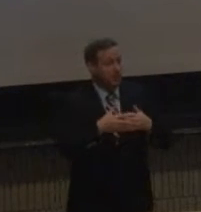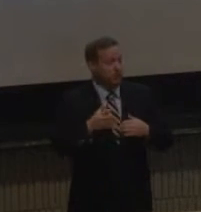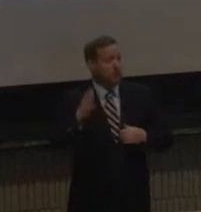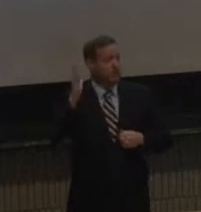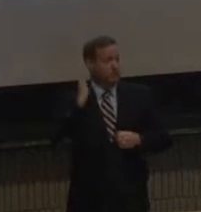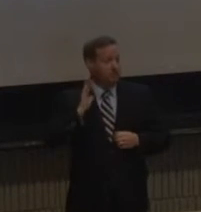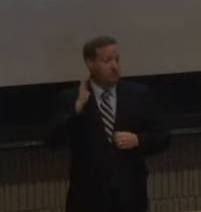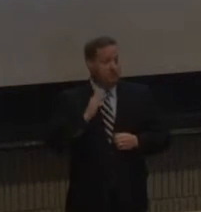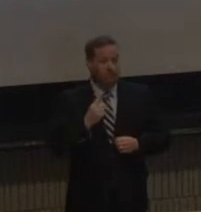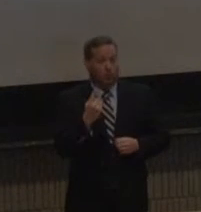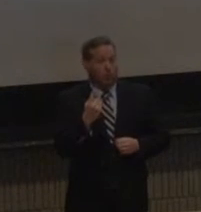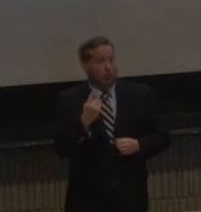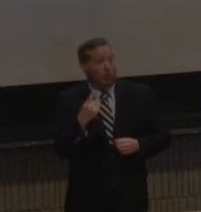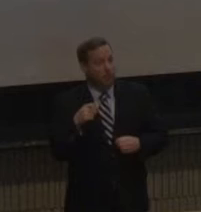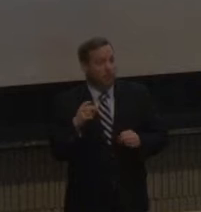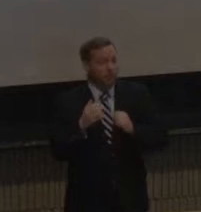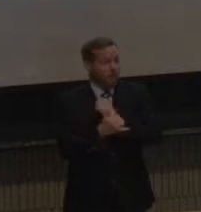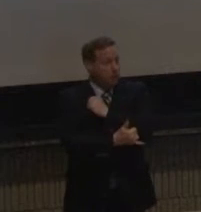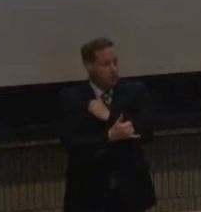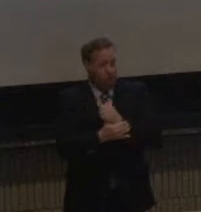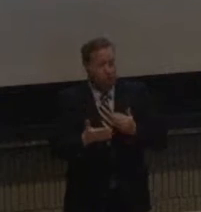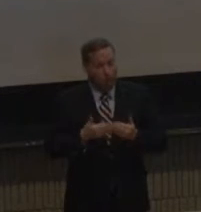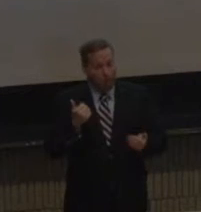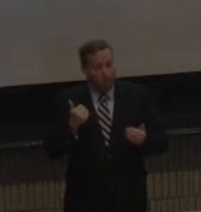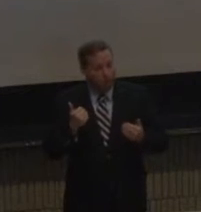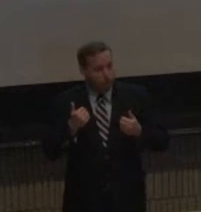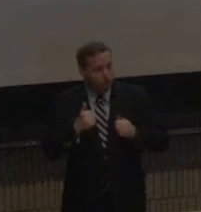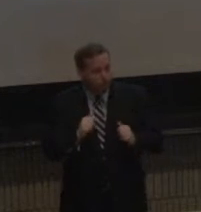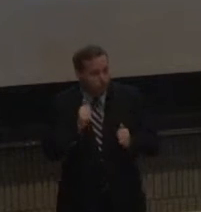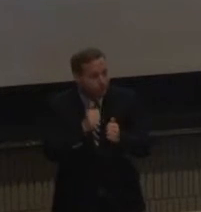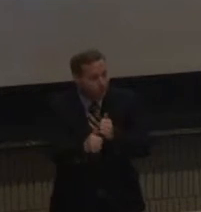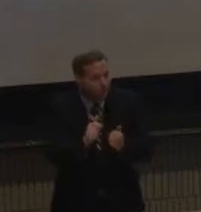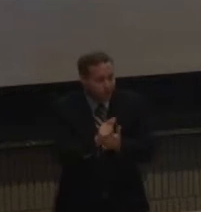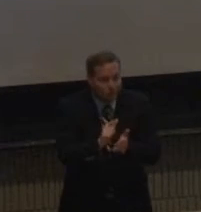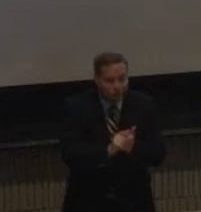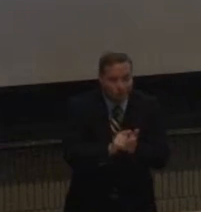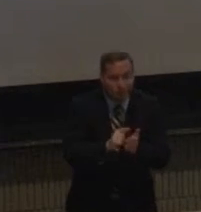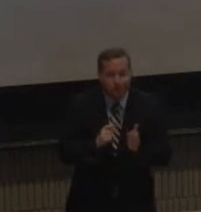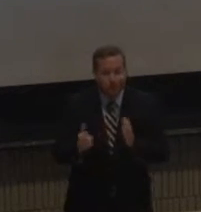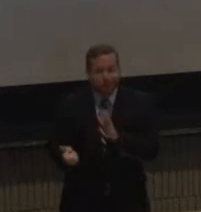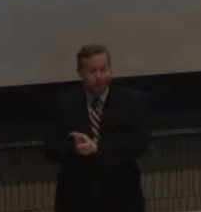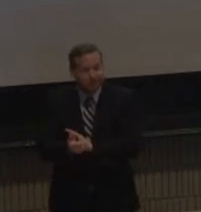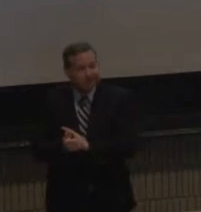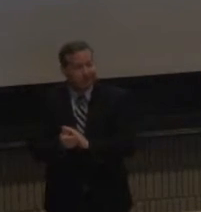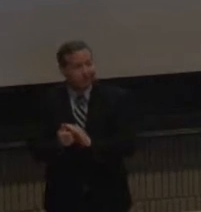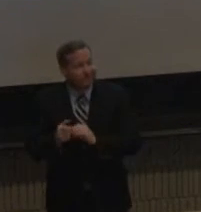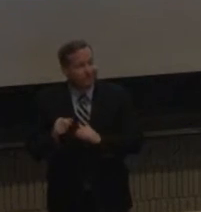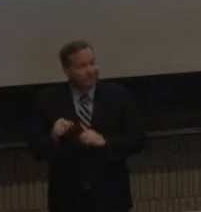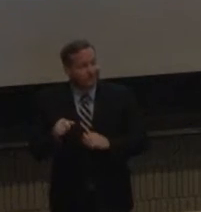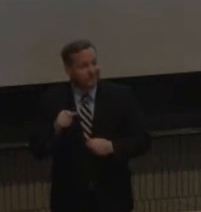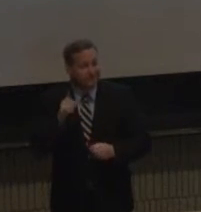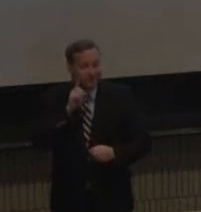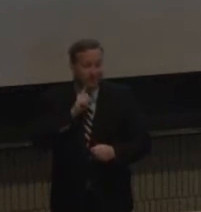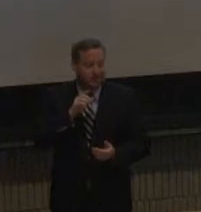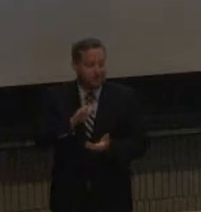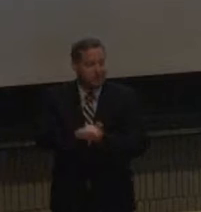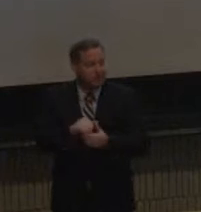that's true. And that actually wasn't that long ago in this country that it was almost passed legally